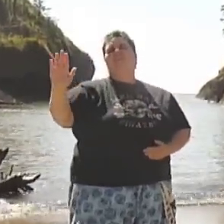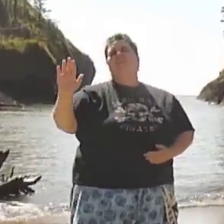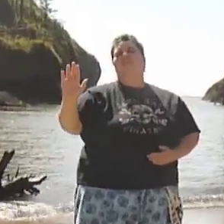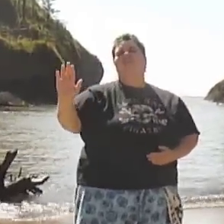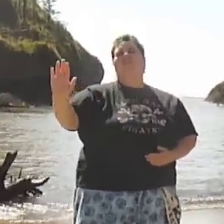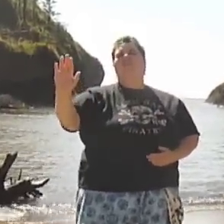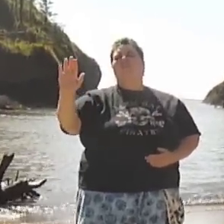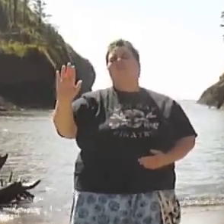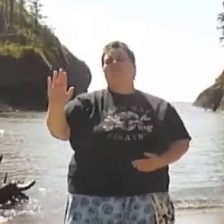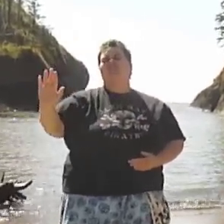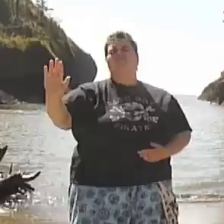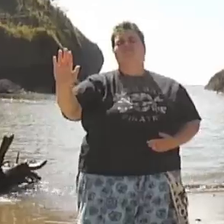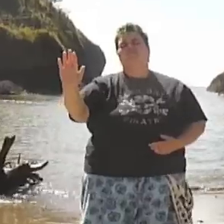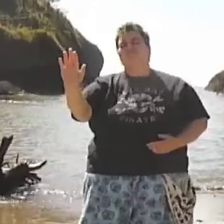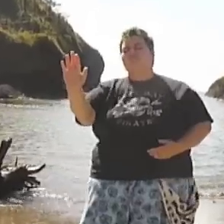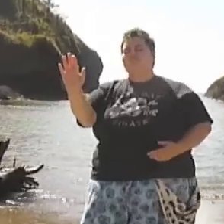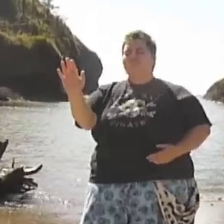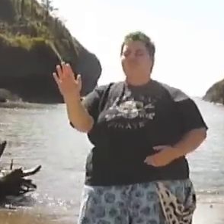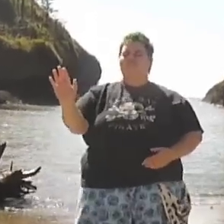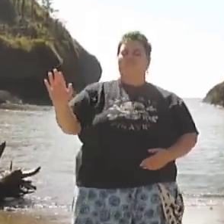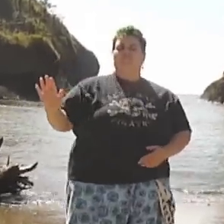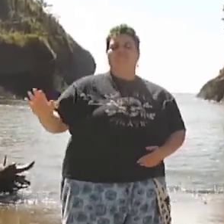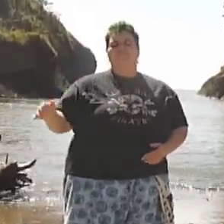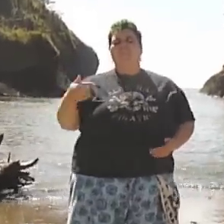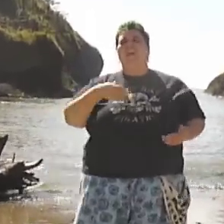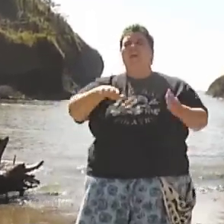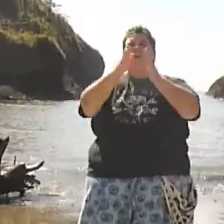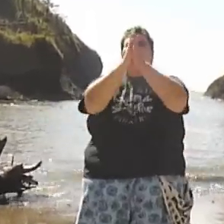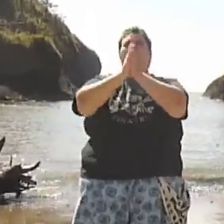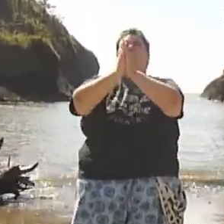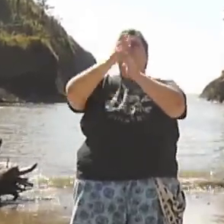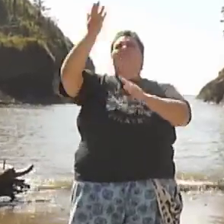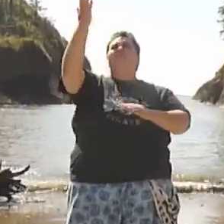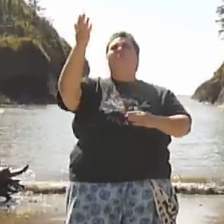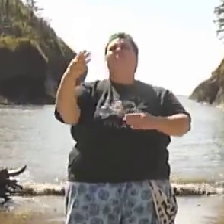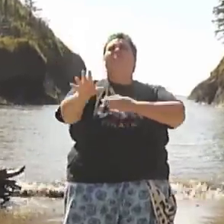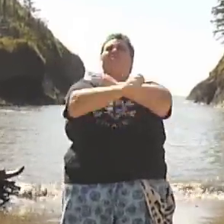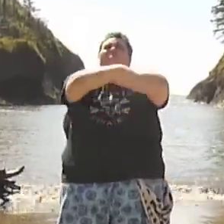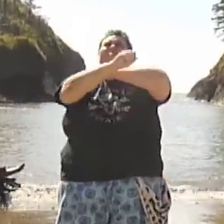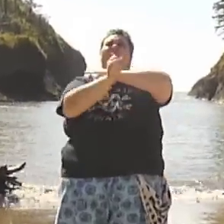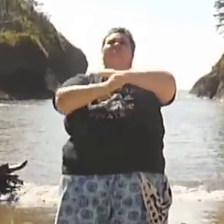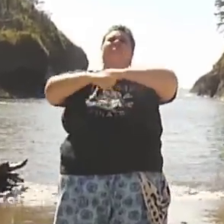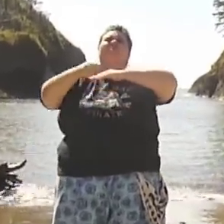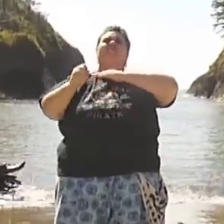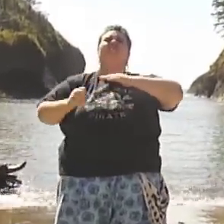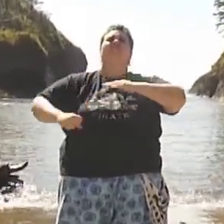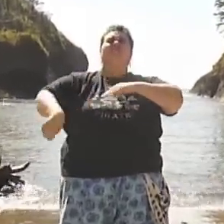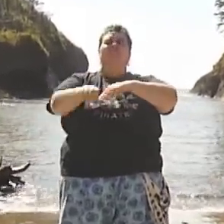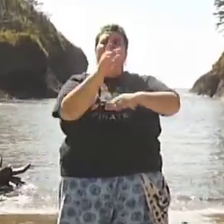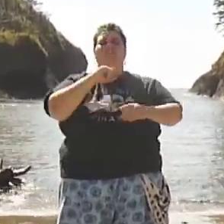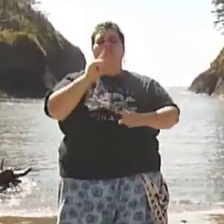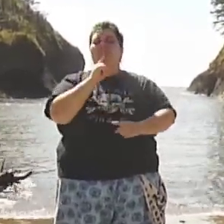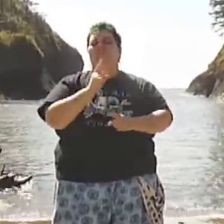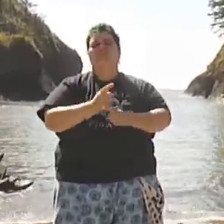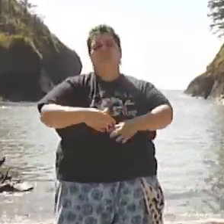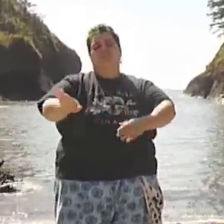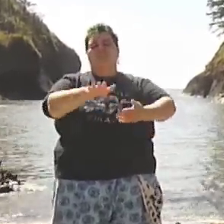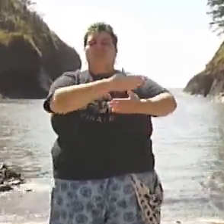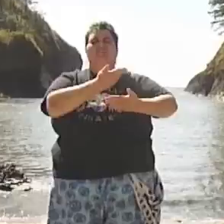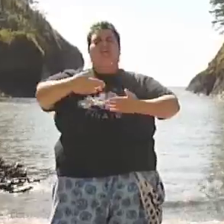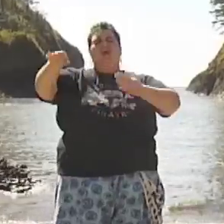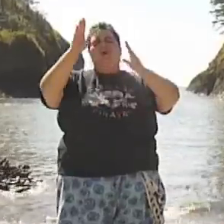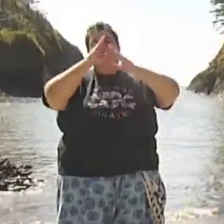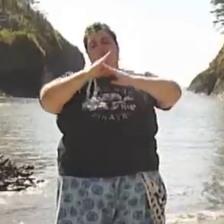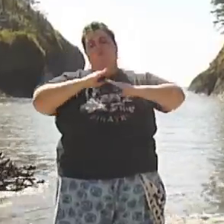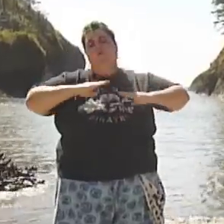I sing for La Sirène, La Sirène. I pray to La Sirène, La Sirène. I pray to La Sirène. Singing